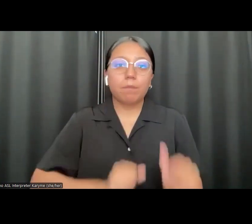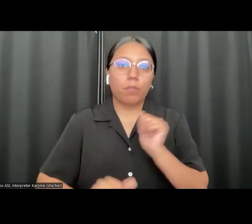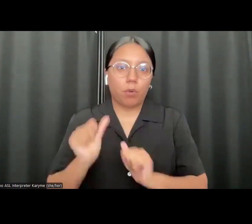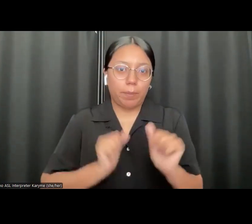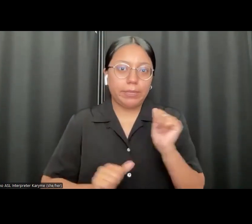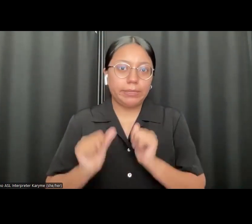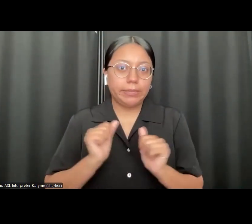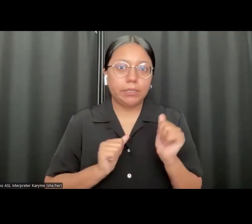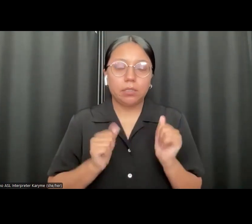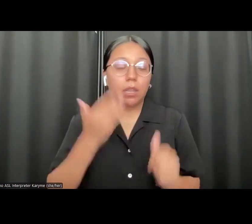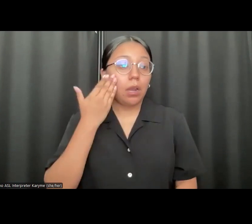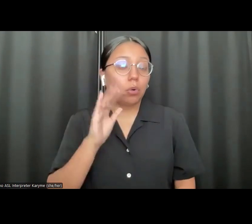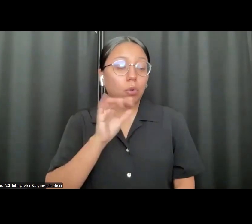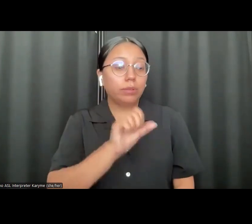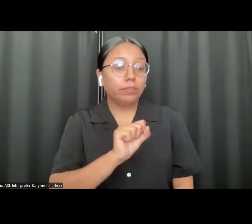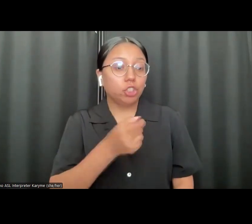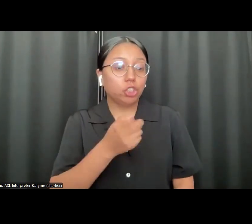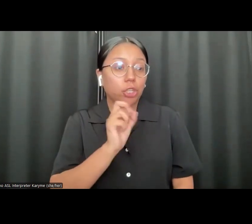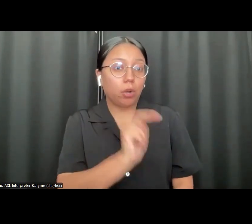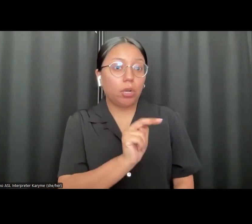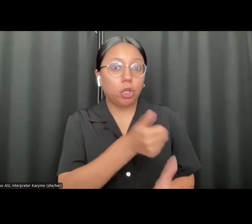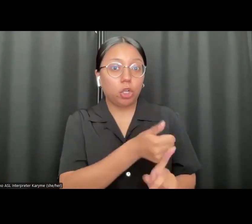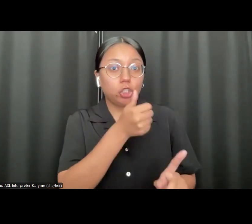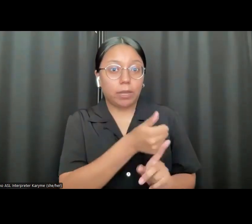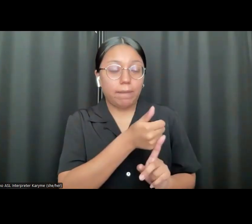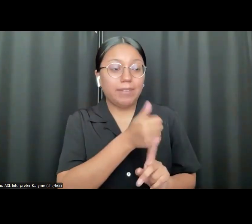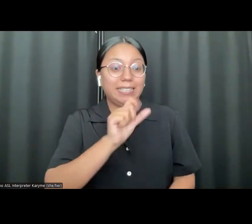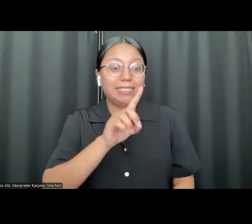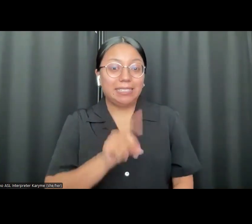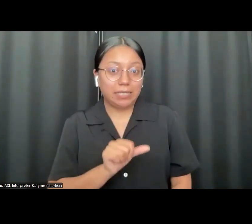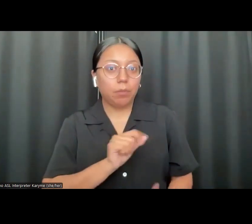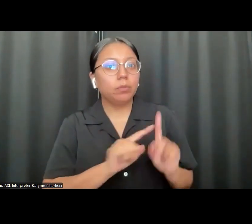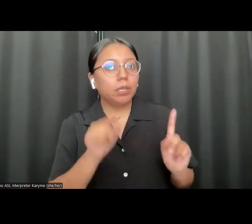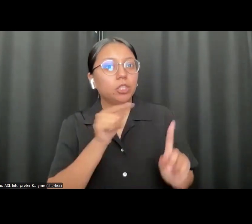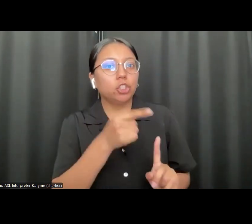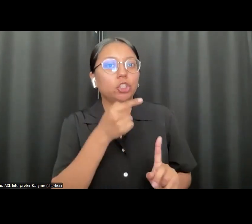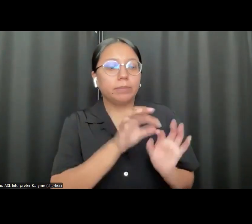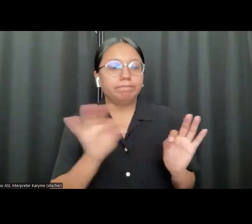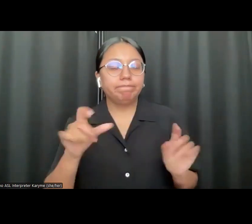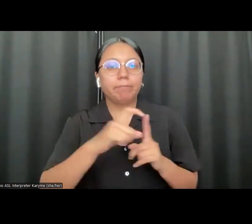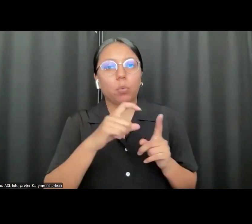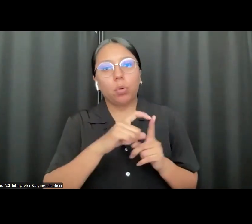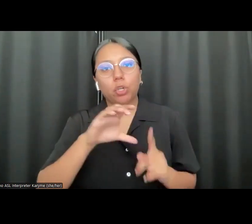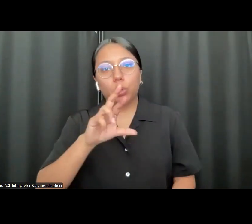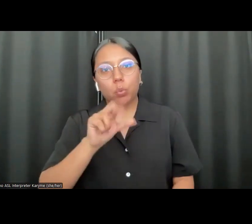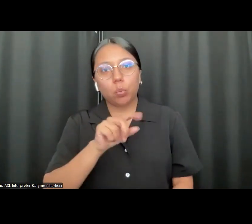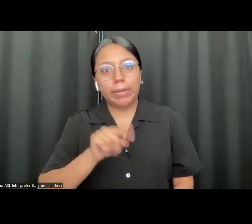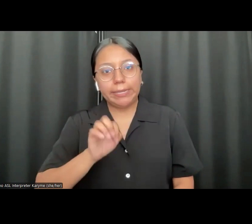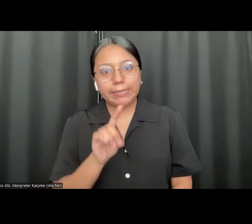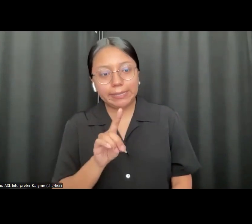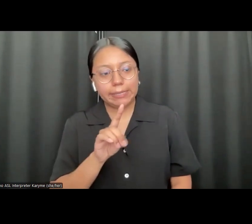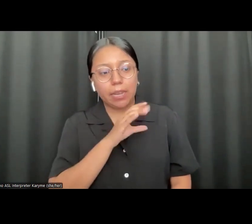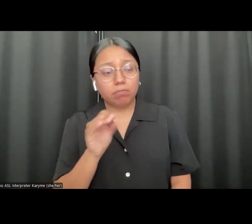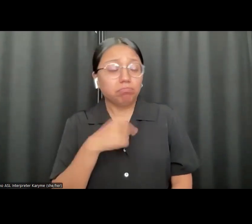identifies as disabled, but she said crazed. And to me, I'm like, yeah, there's something there. And there's something about her calling on